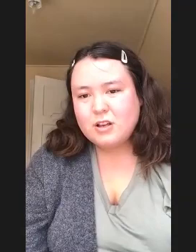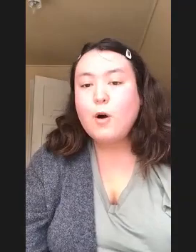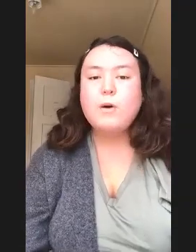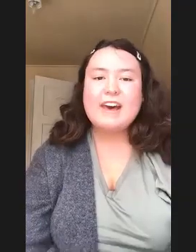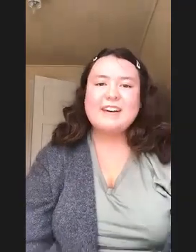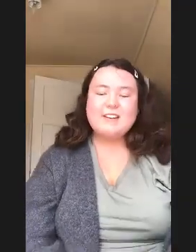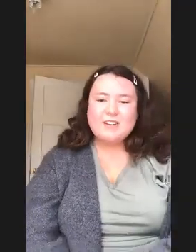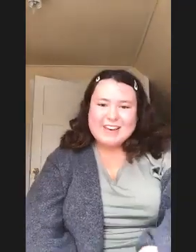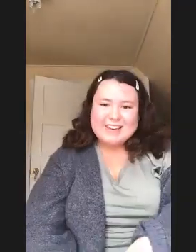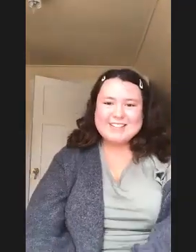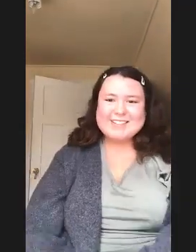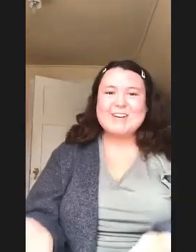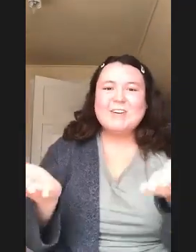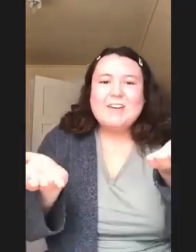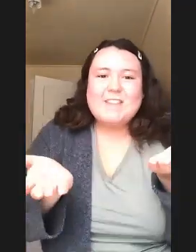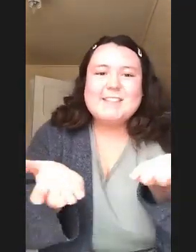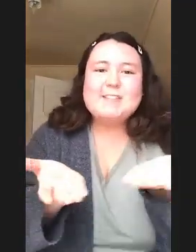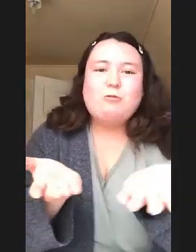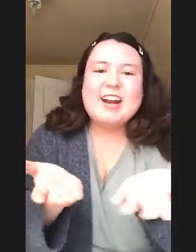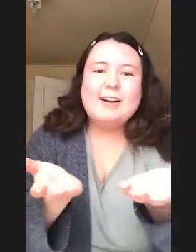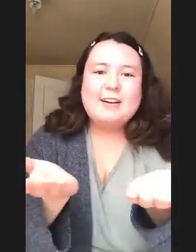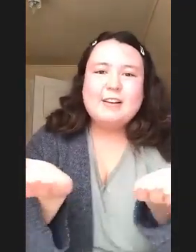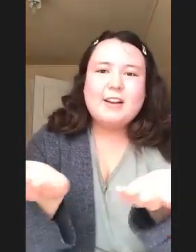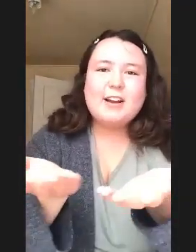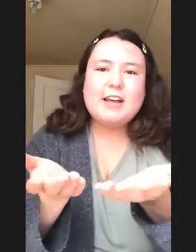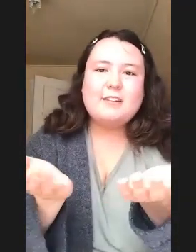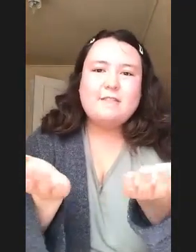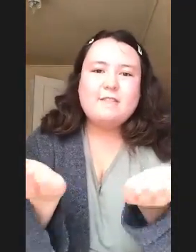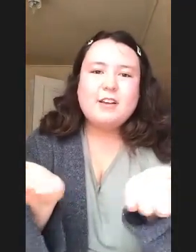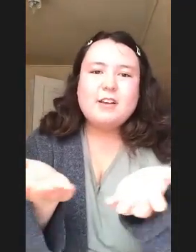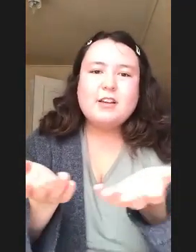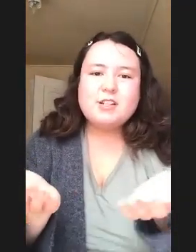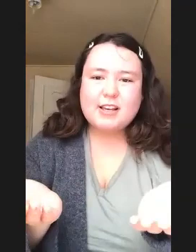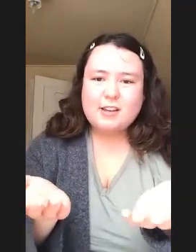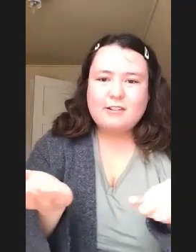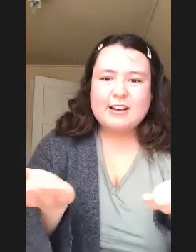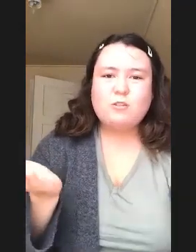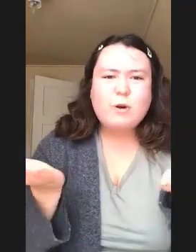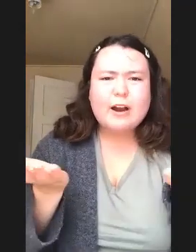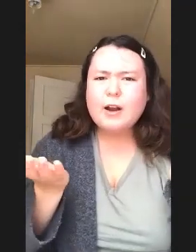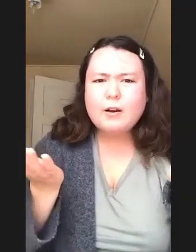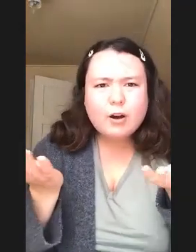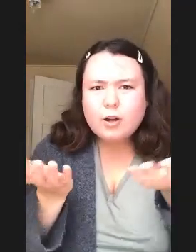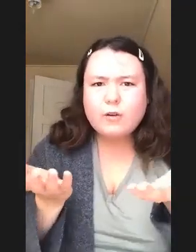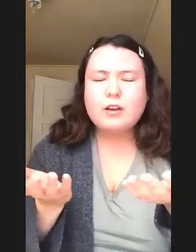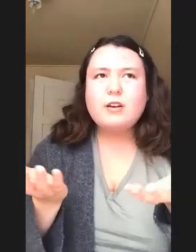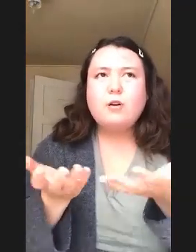Oh yeah. Okay. So this is where. You're kind of shaking your hand. Where? Where are you going?